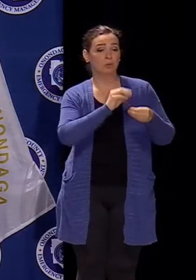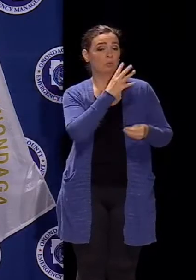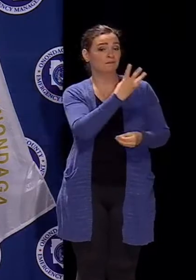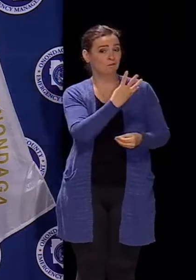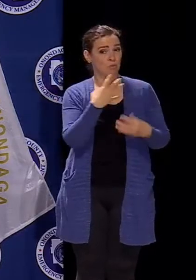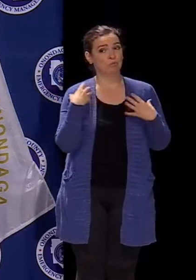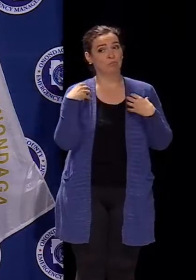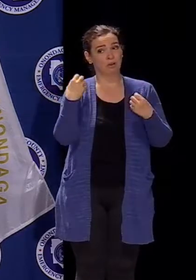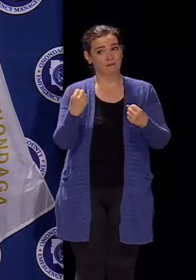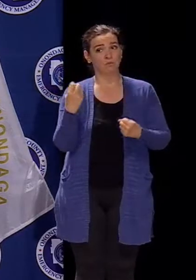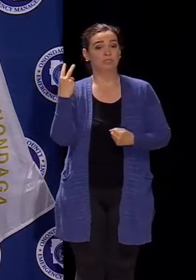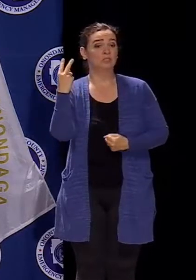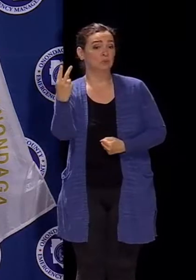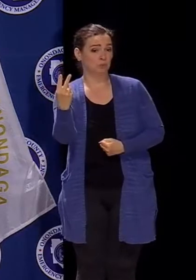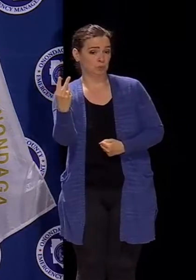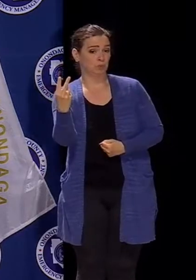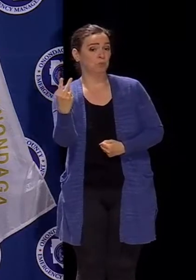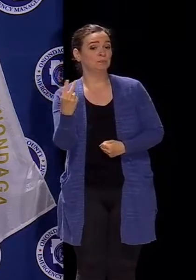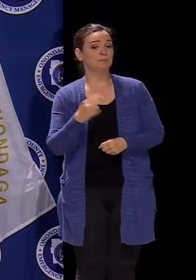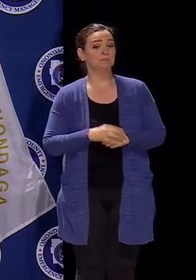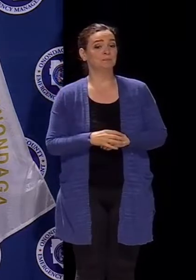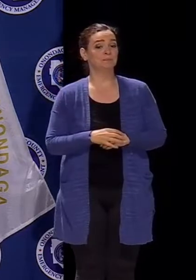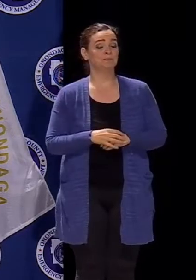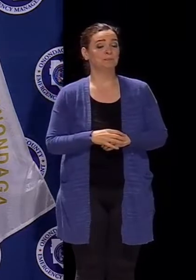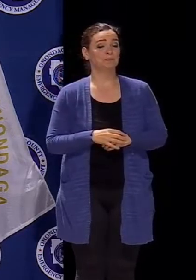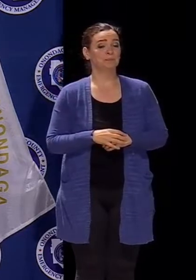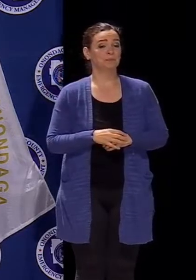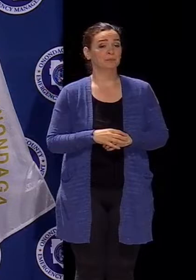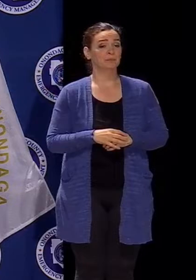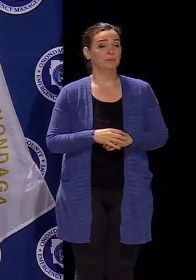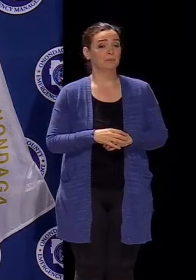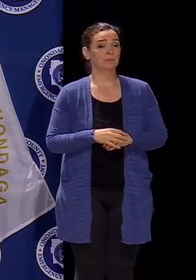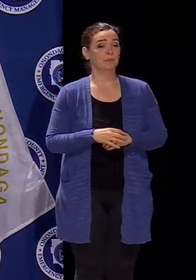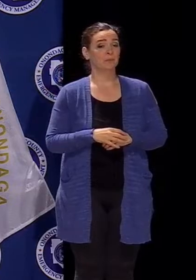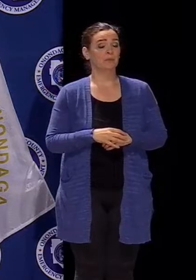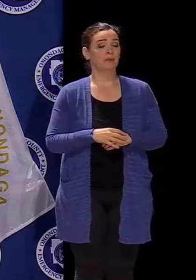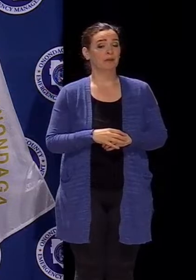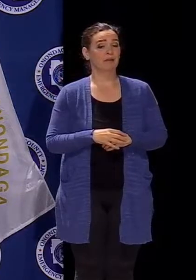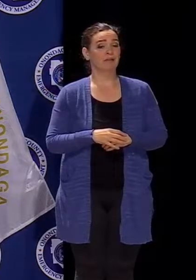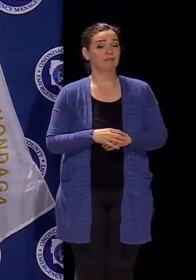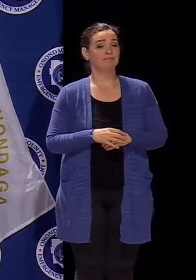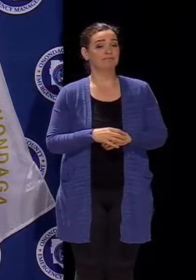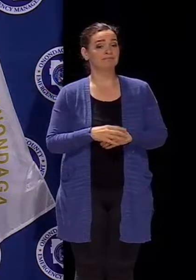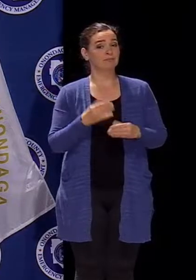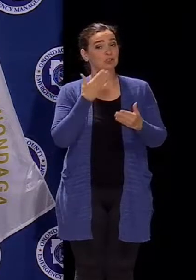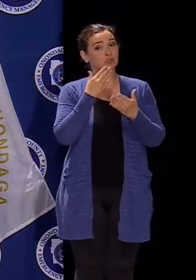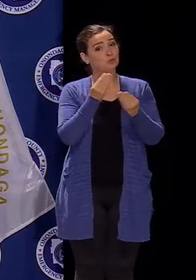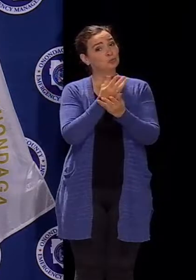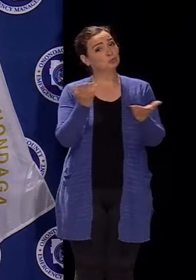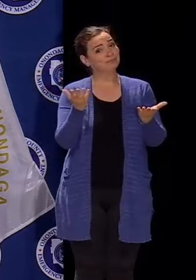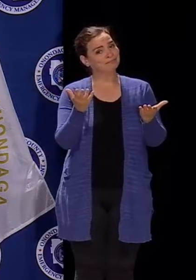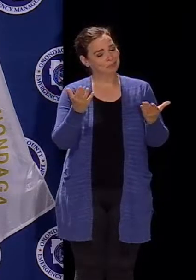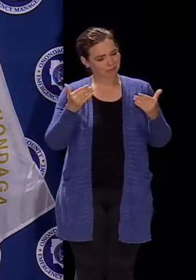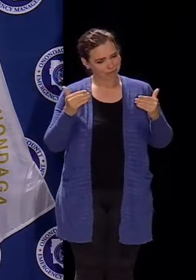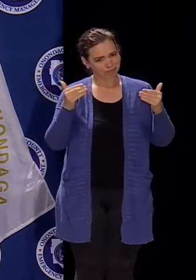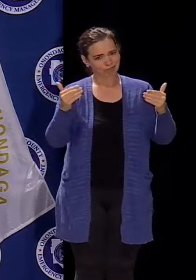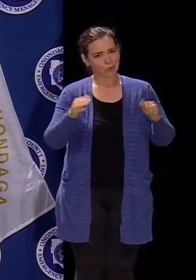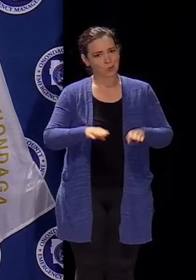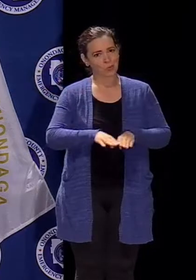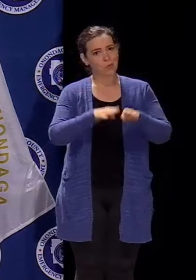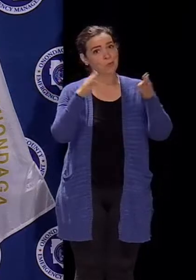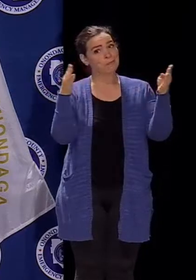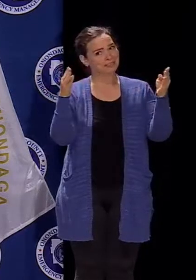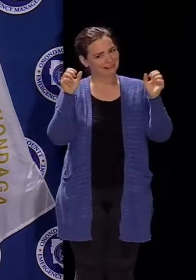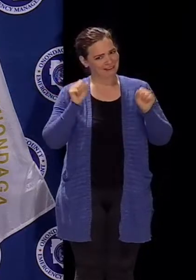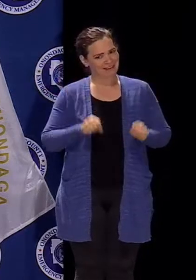and 2 recoveries. Looking at restart, we got very good news. We've been pushing very hard to